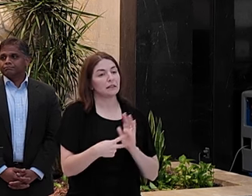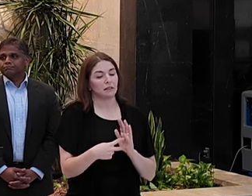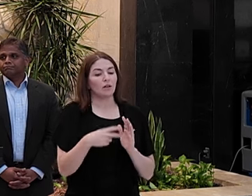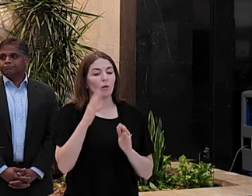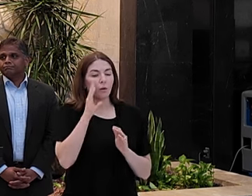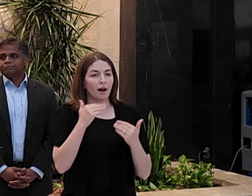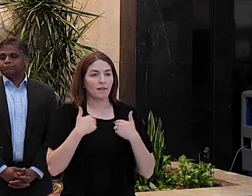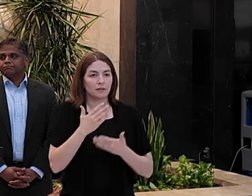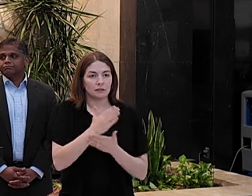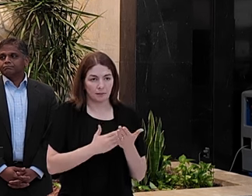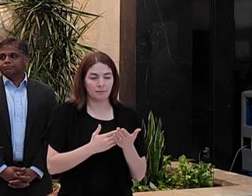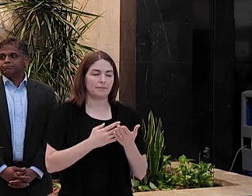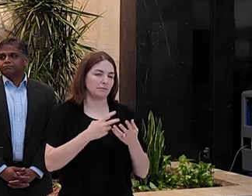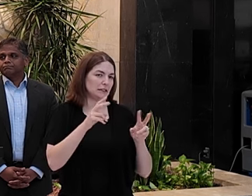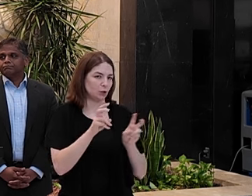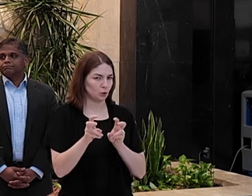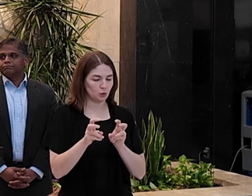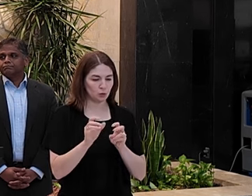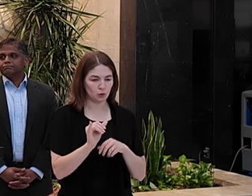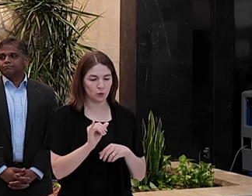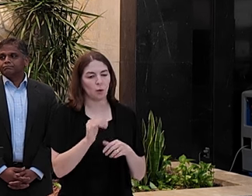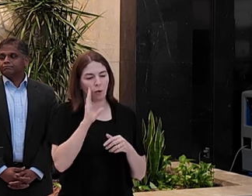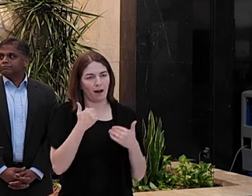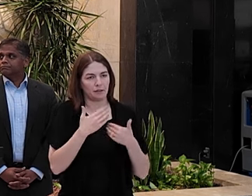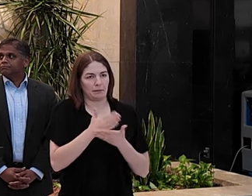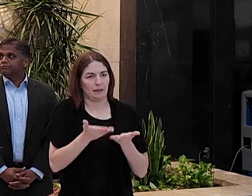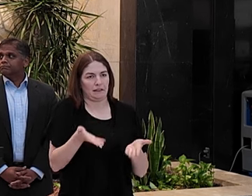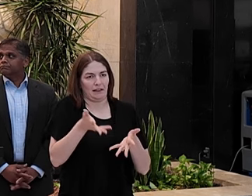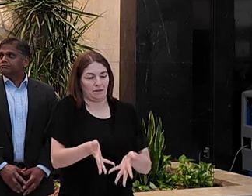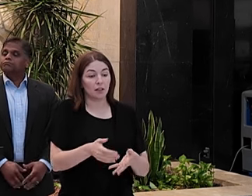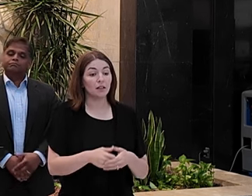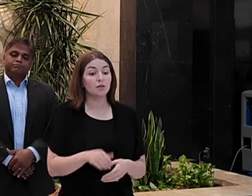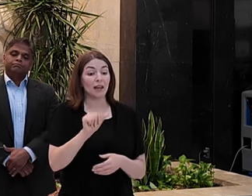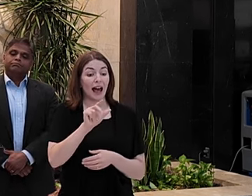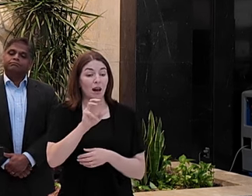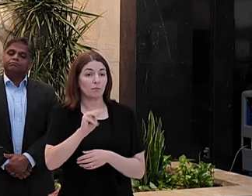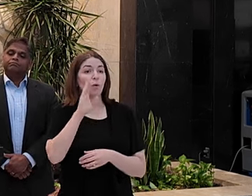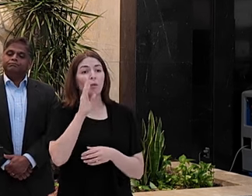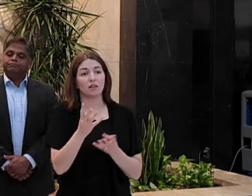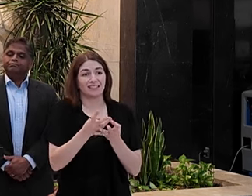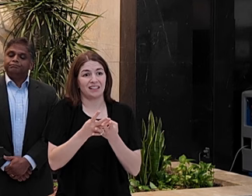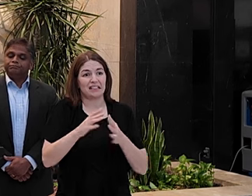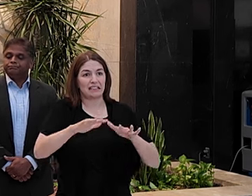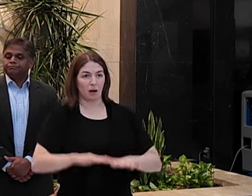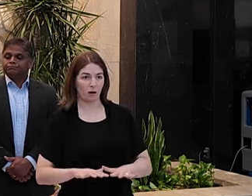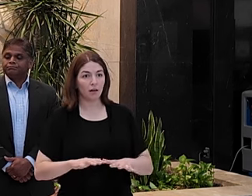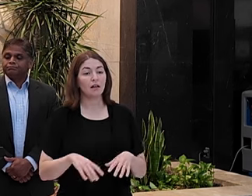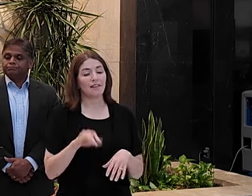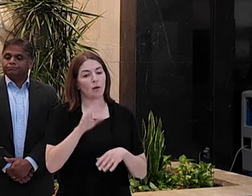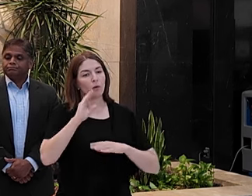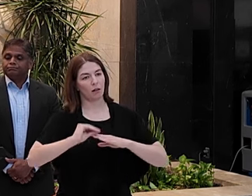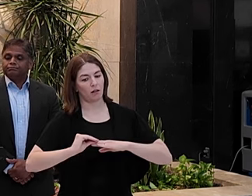level of turbidity in the effluent. The alum in itself, when you dose it, that sludge is going to settle out, those particles, and they are going to accumulate